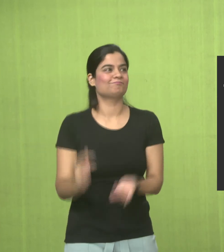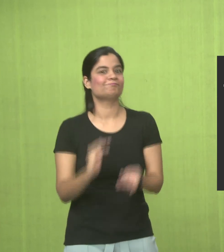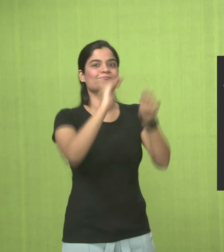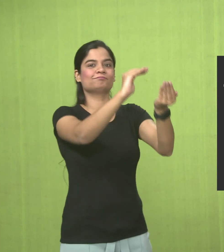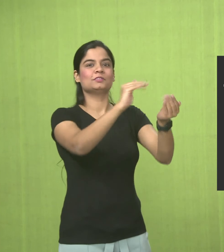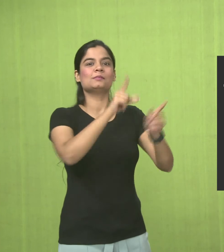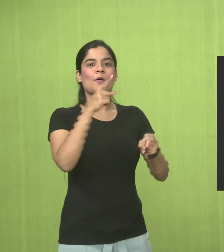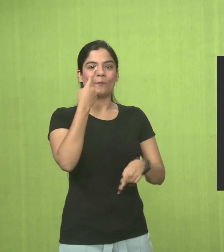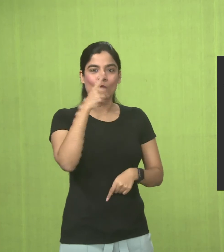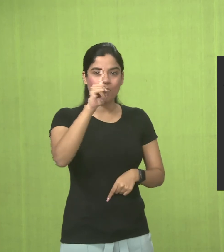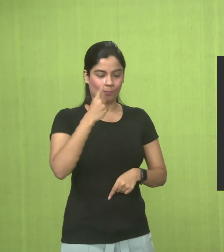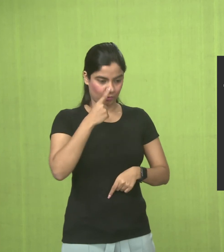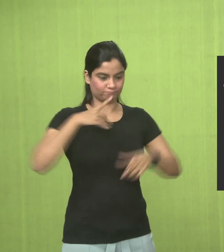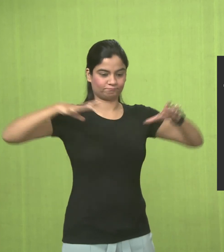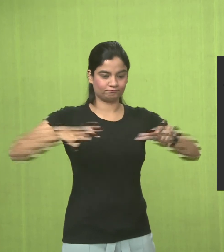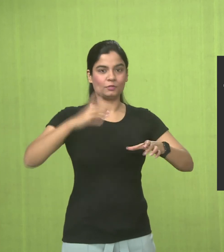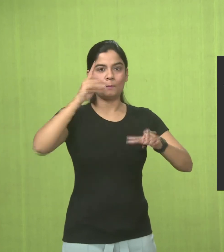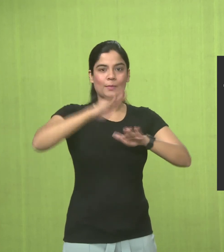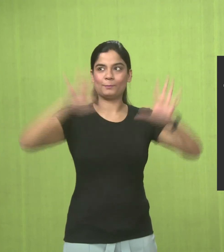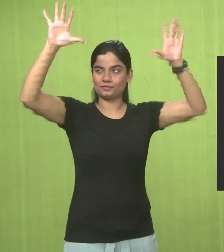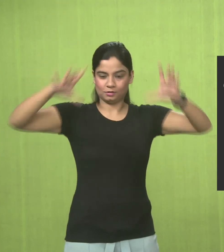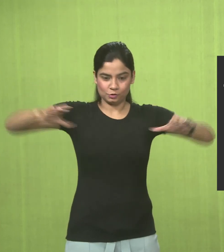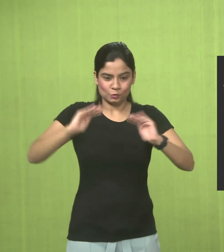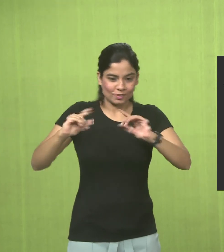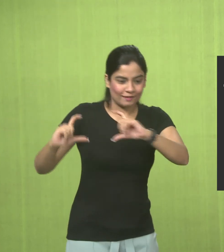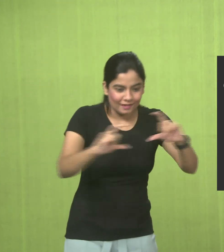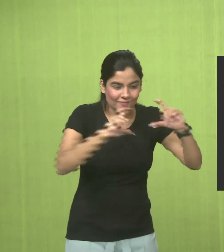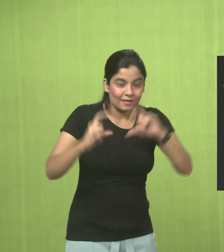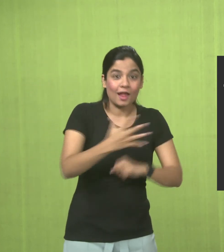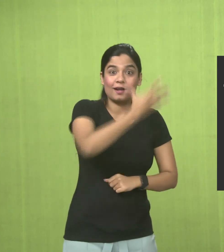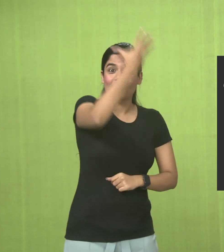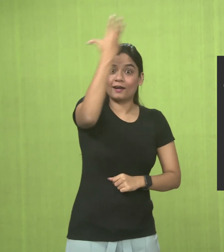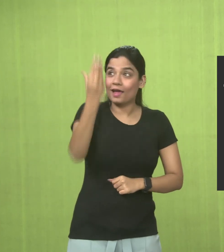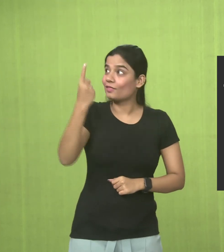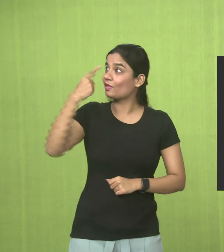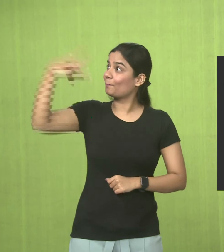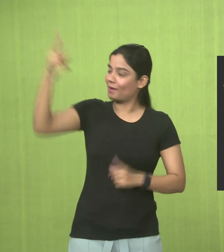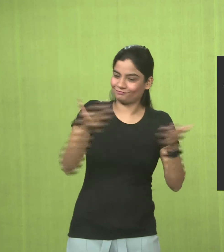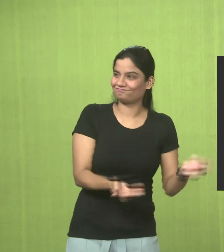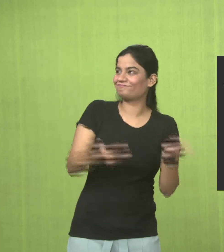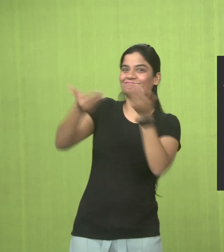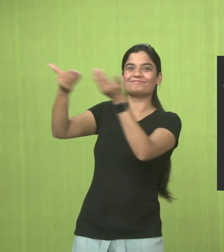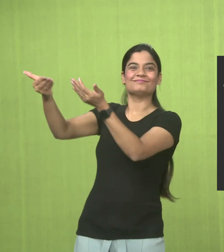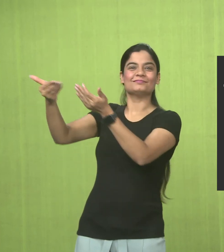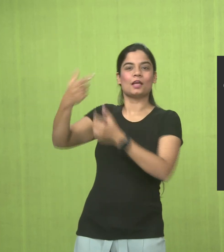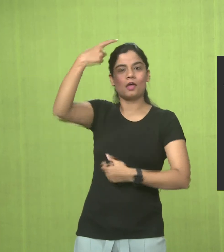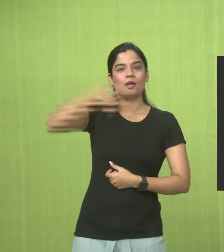who need childcare services. Working parents need childcare services. Home science can make you a childcare